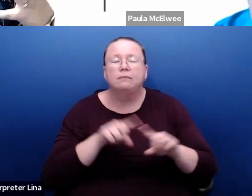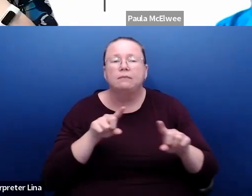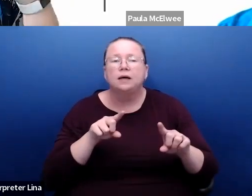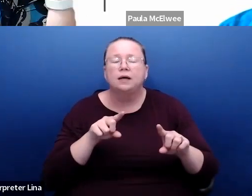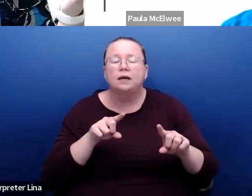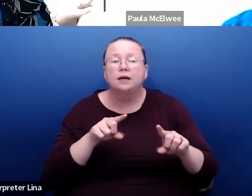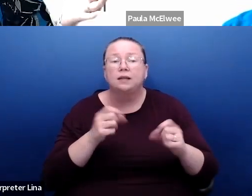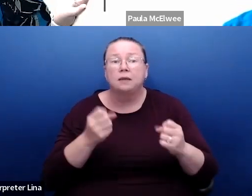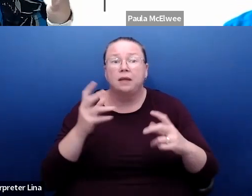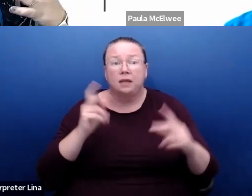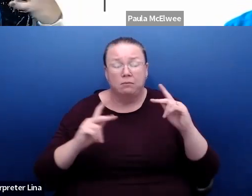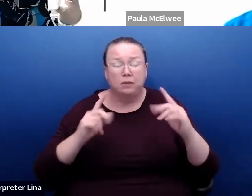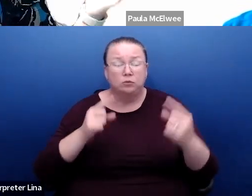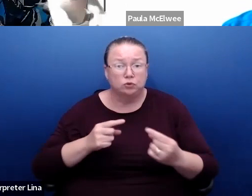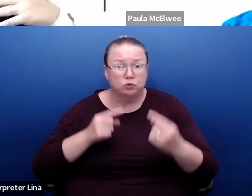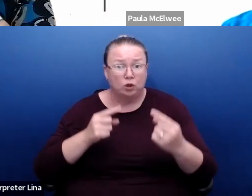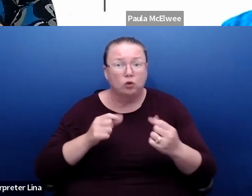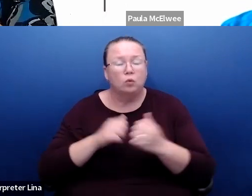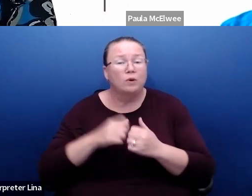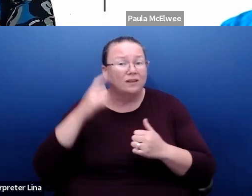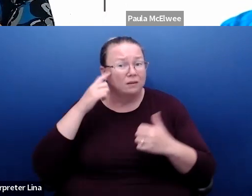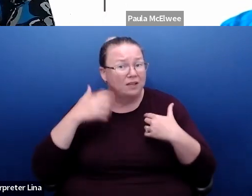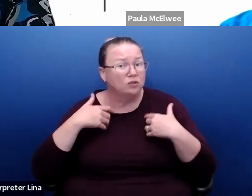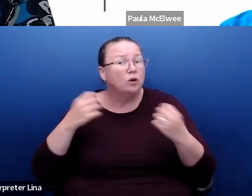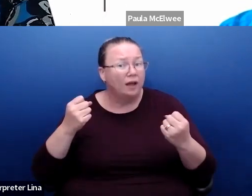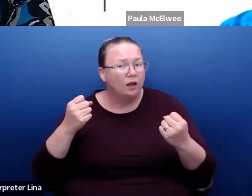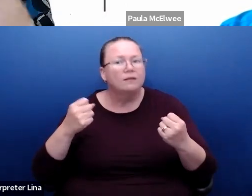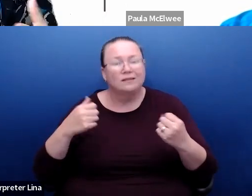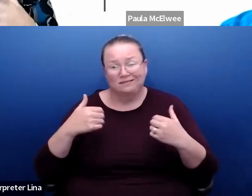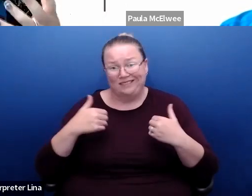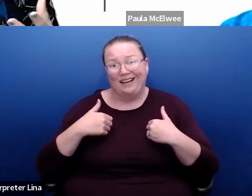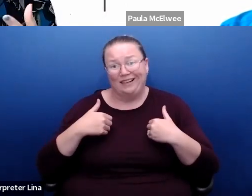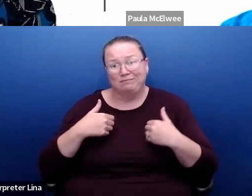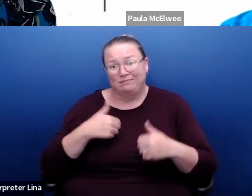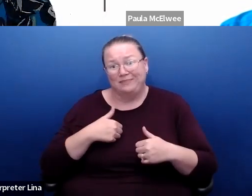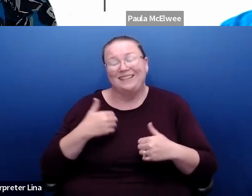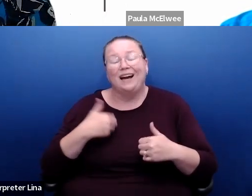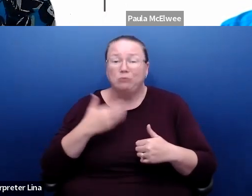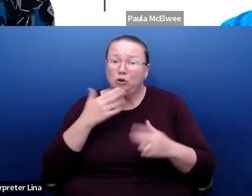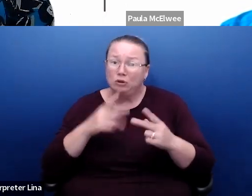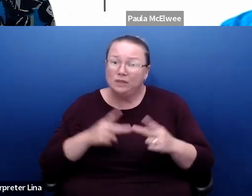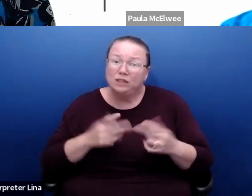that many people struggle with mental health. I'm one of those people. I'm in a good spot right now.